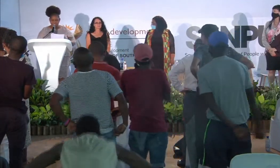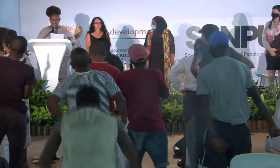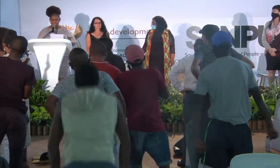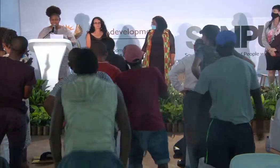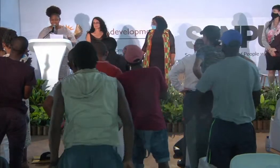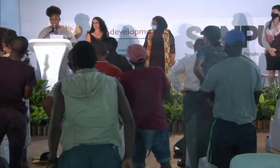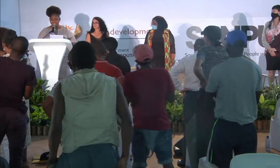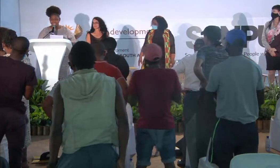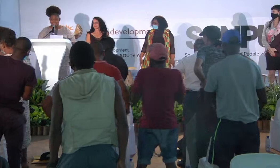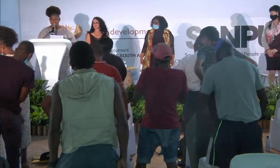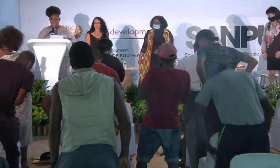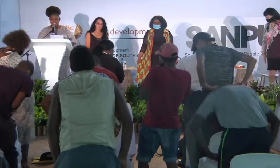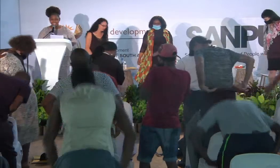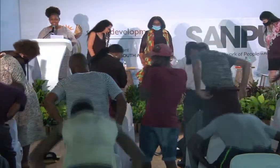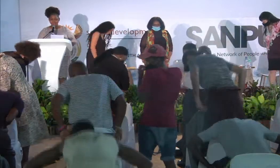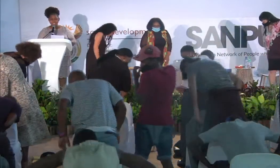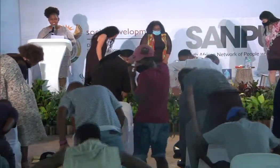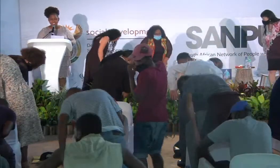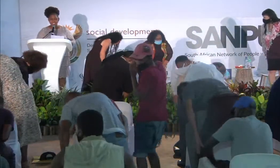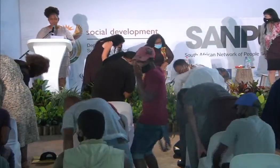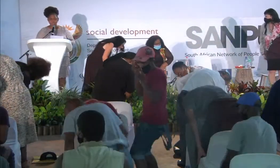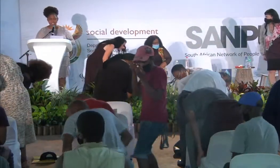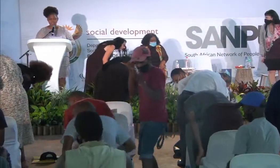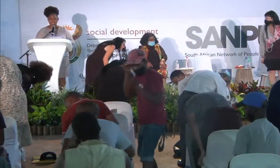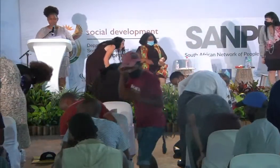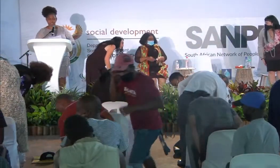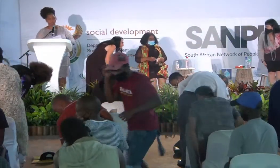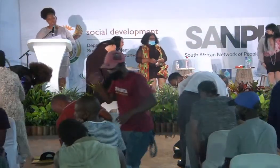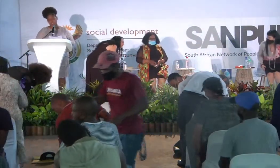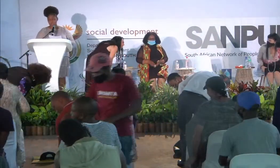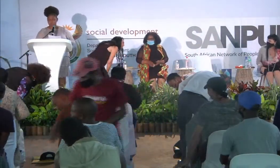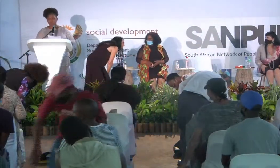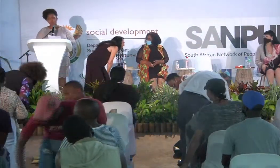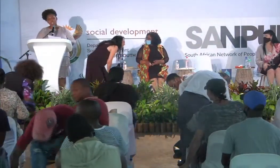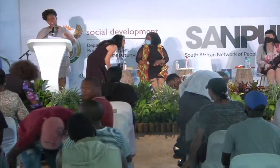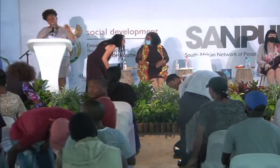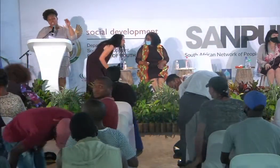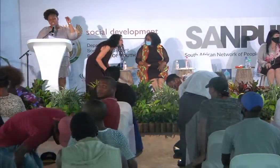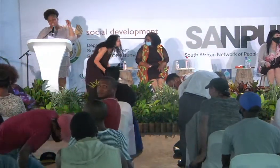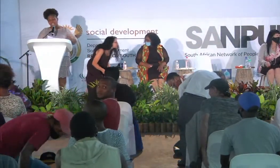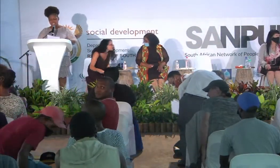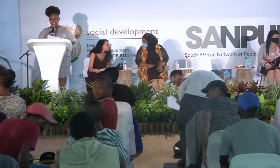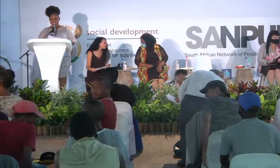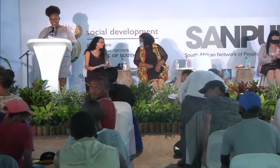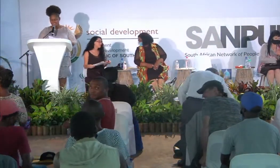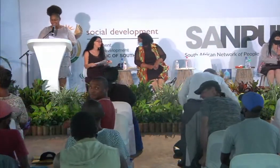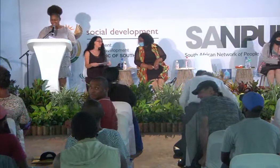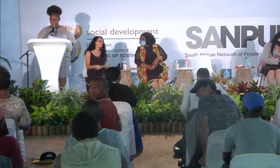take your seats, guys. They can't make us disappear even if they want to. We're here.